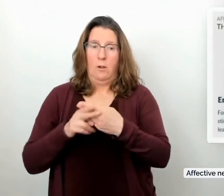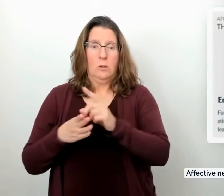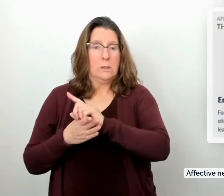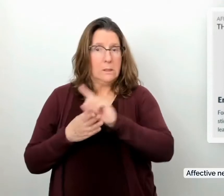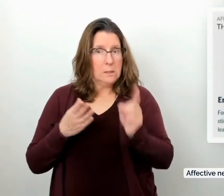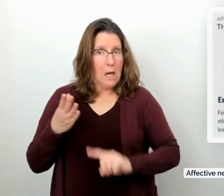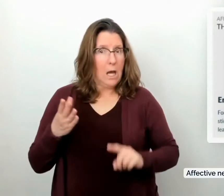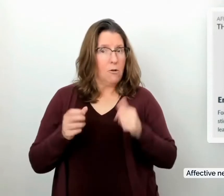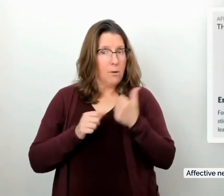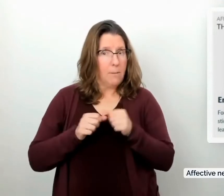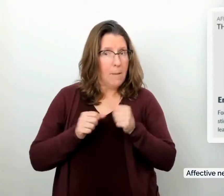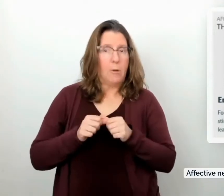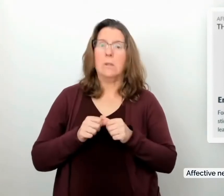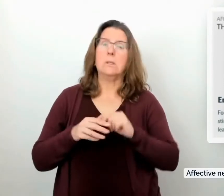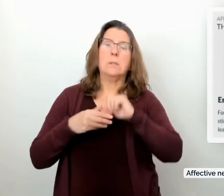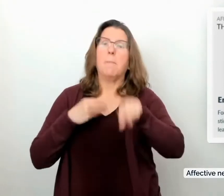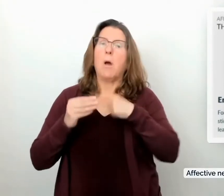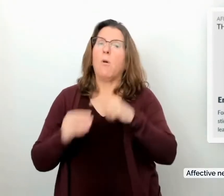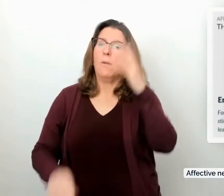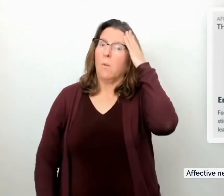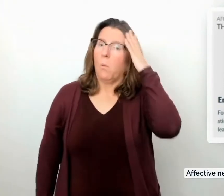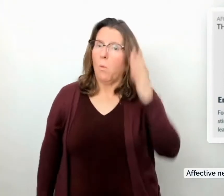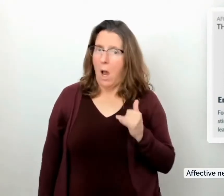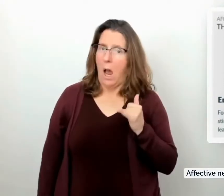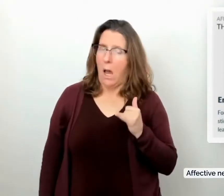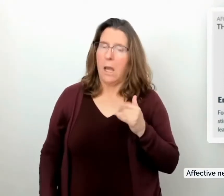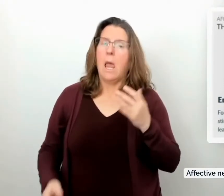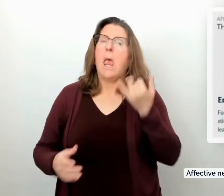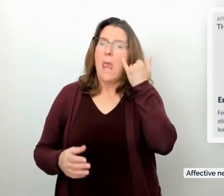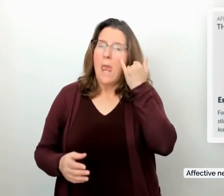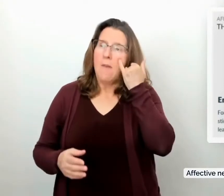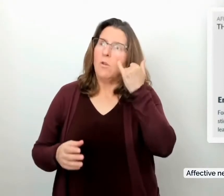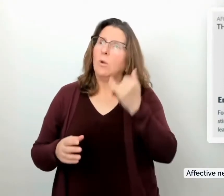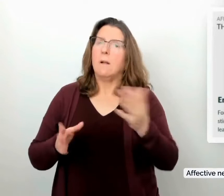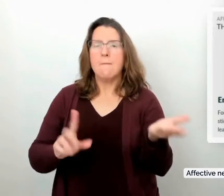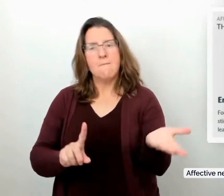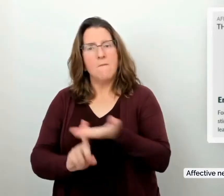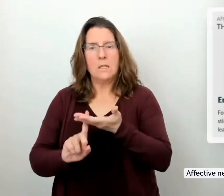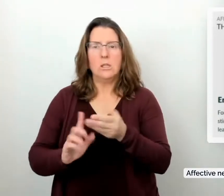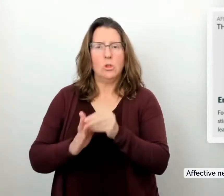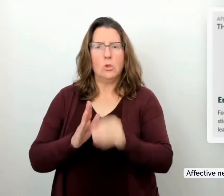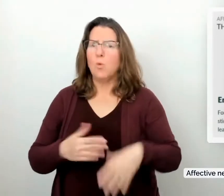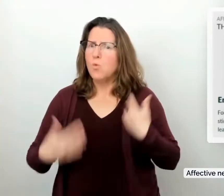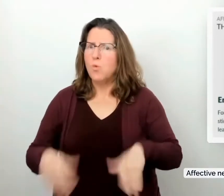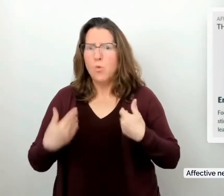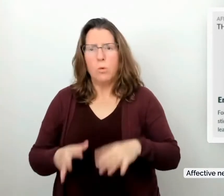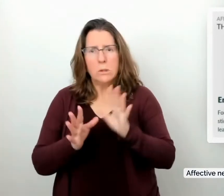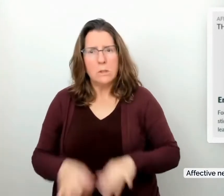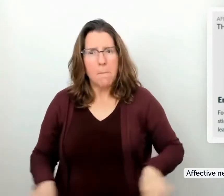Universal design is trying to motivate students to engage in learning by showing the relevance, why learning the